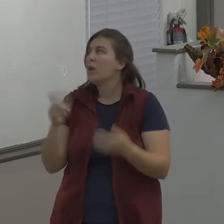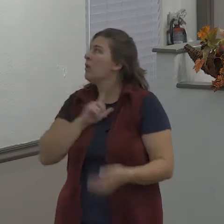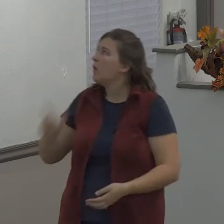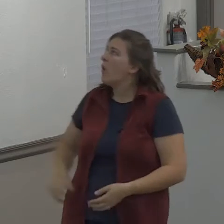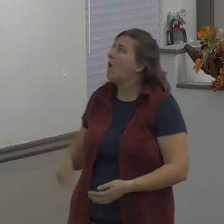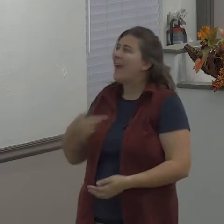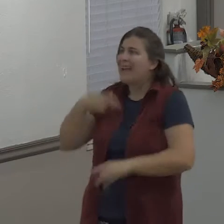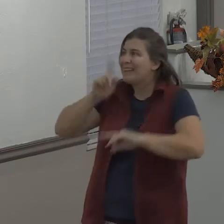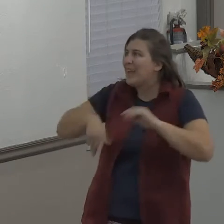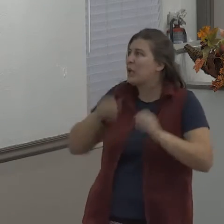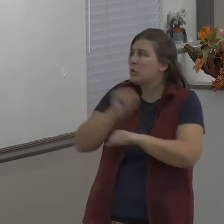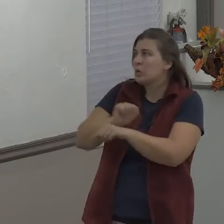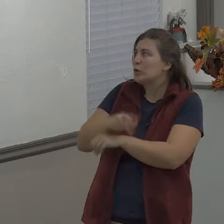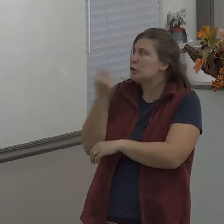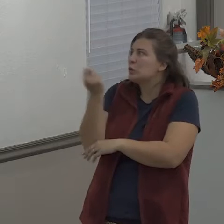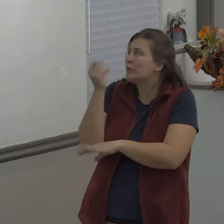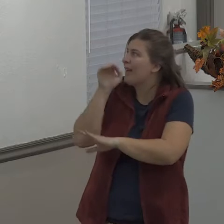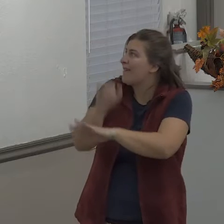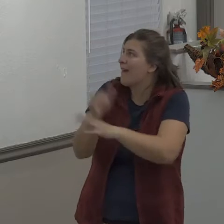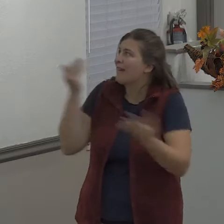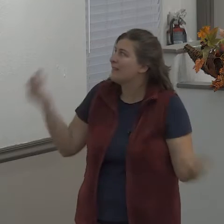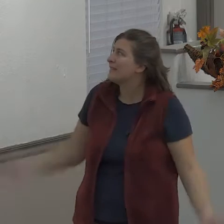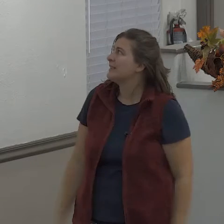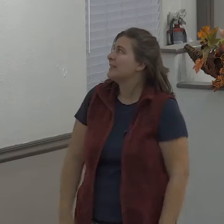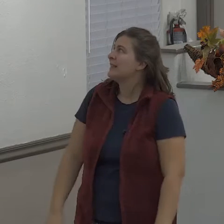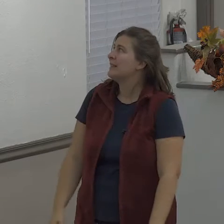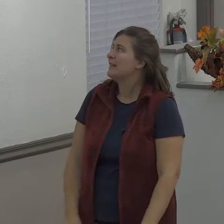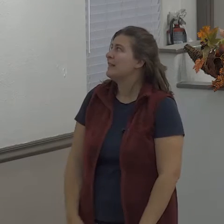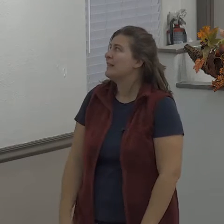winning and visitation. I can't work Tuesday night.